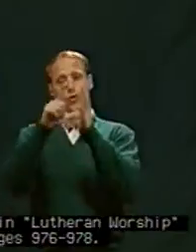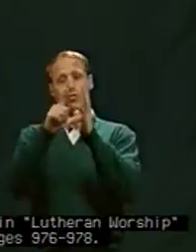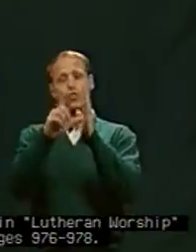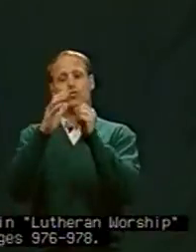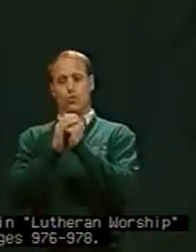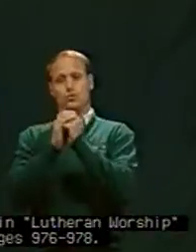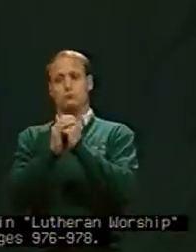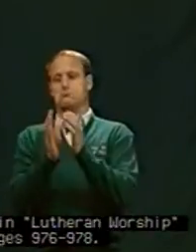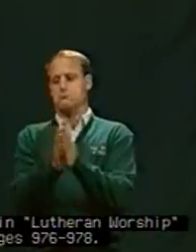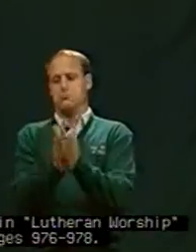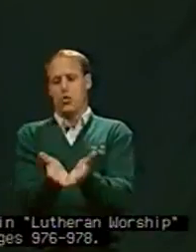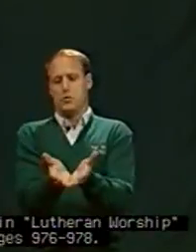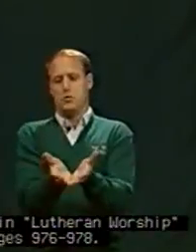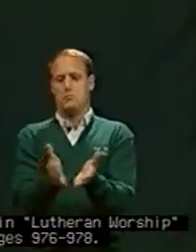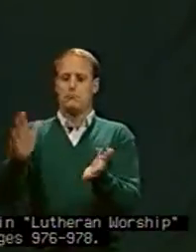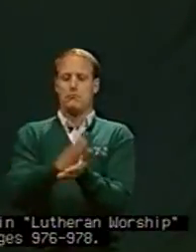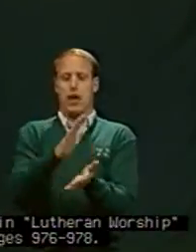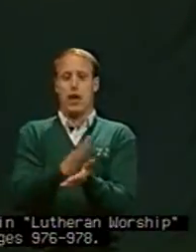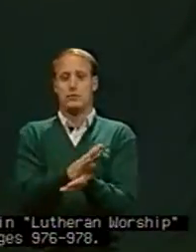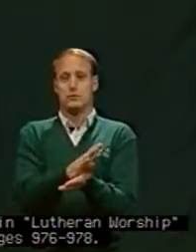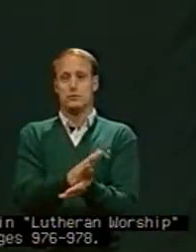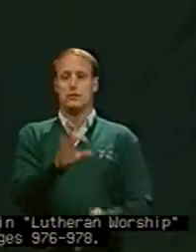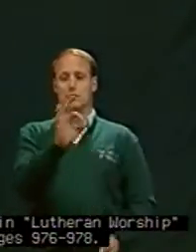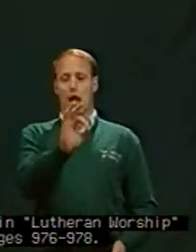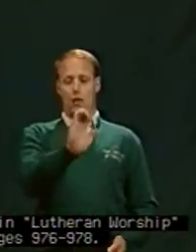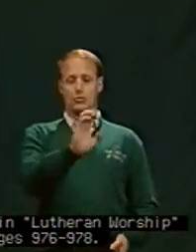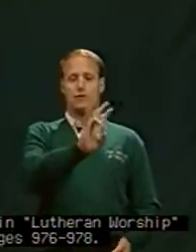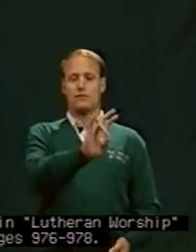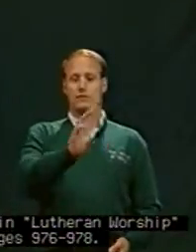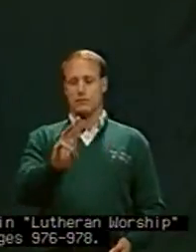in Lutheran worship, pages 976 through 978.